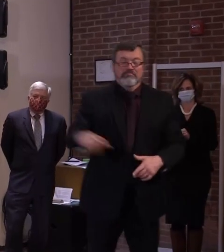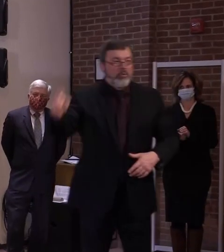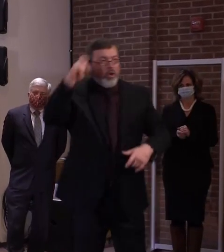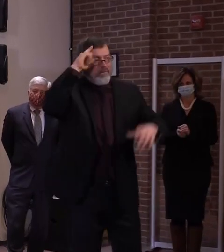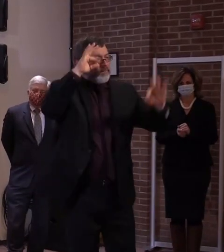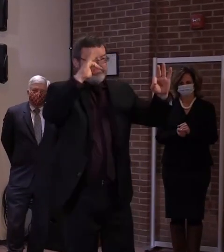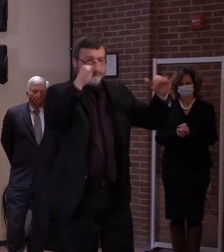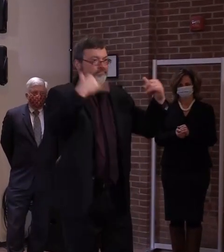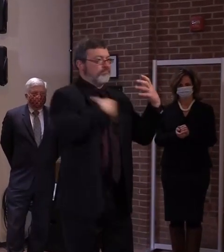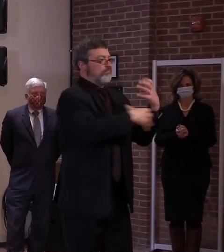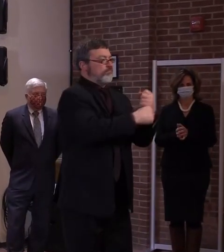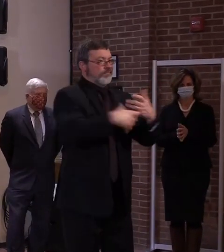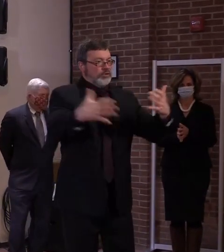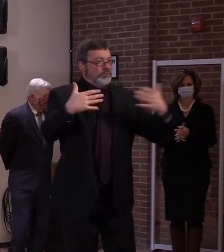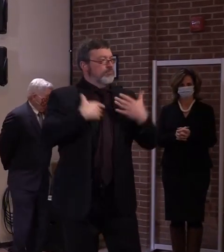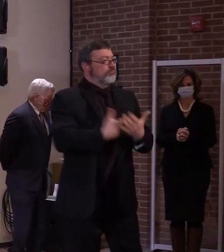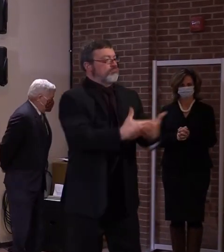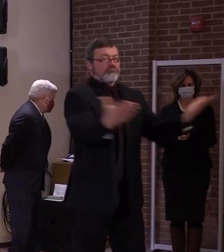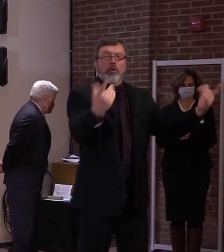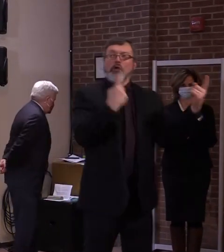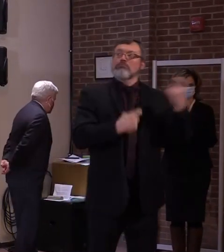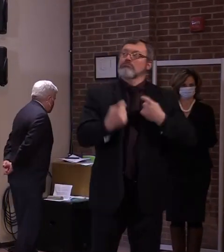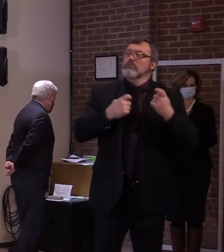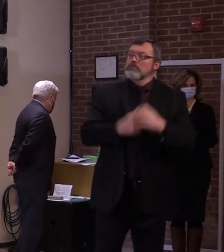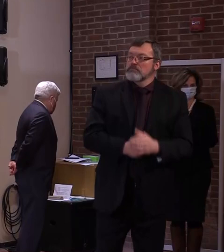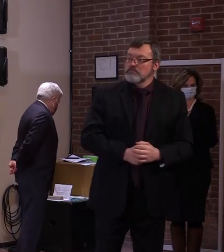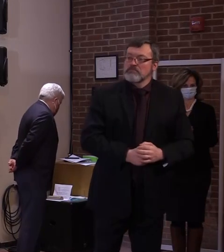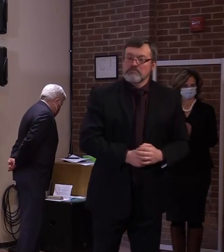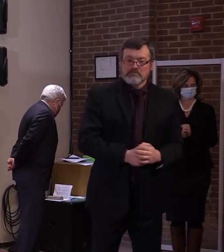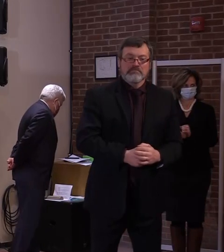Now open it up to questions. Starting with folks in the room.